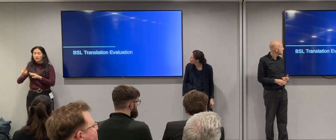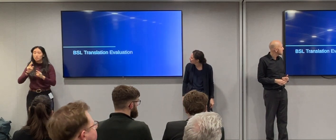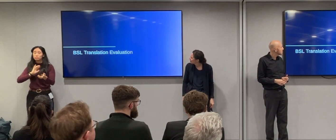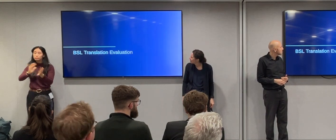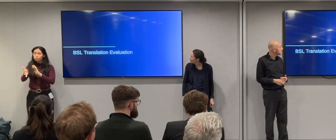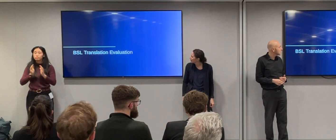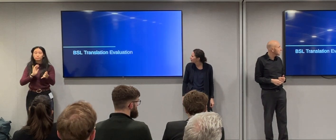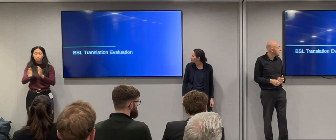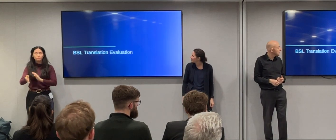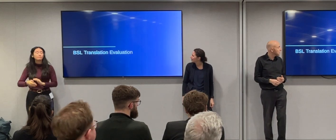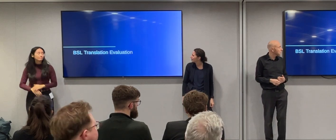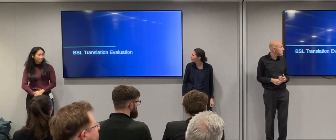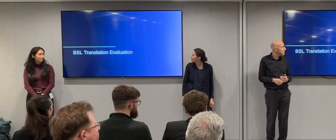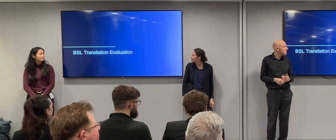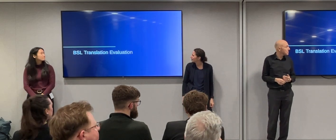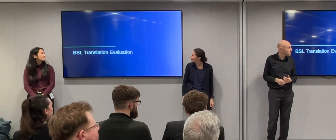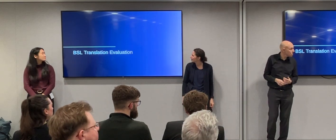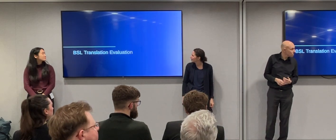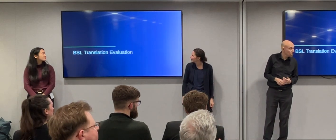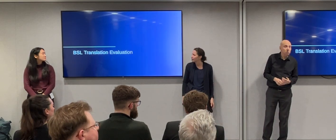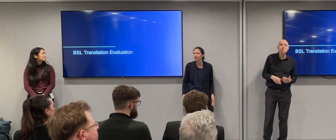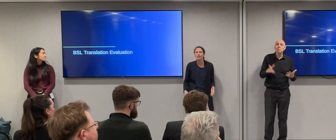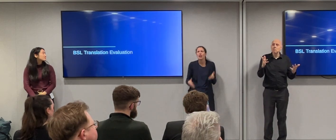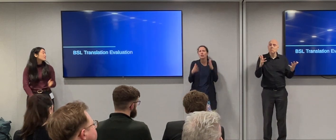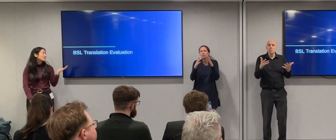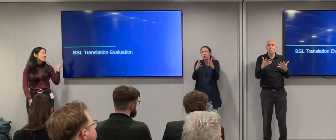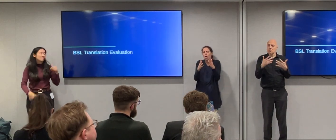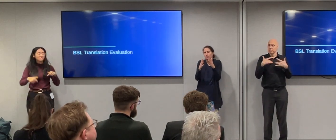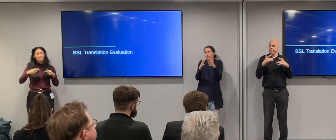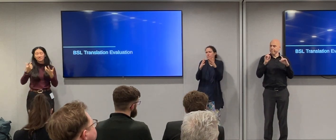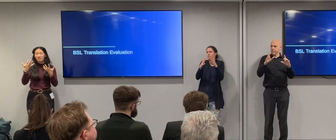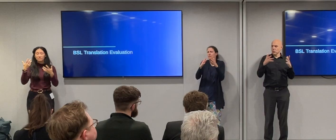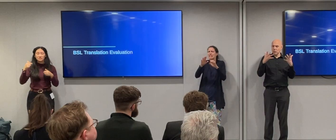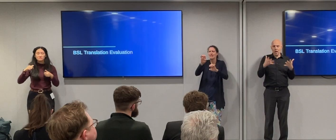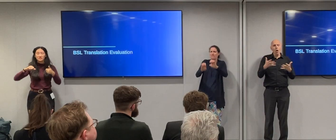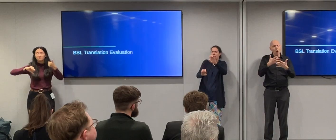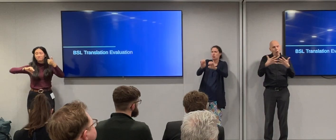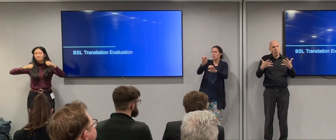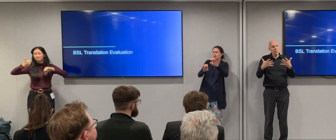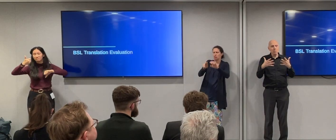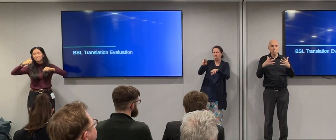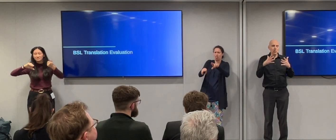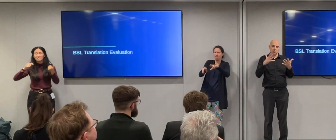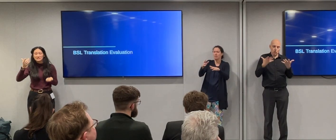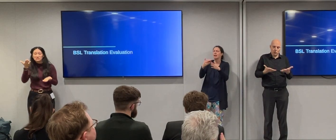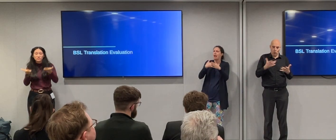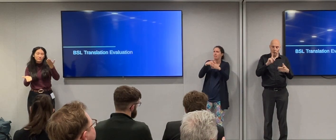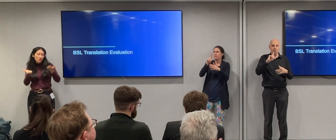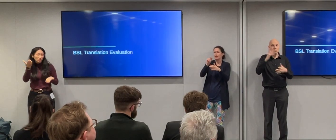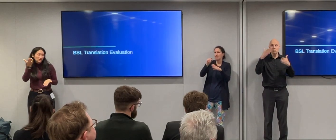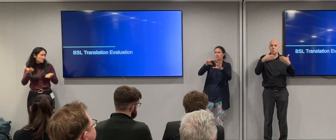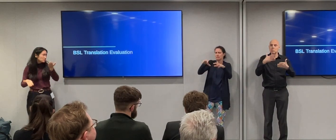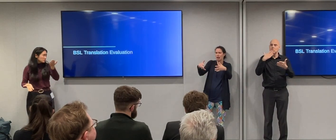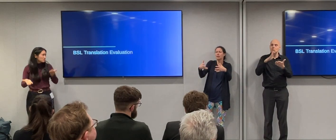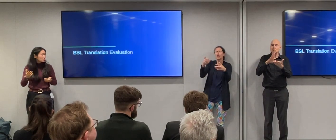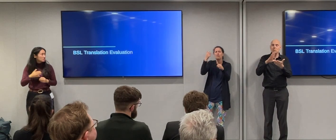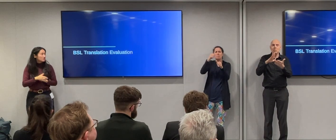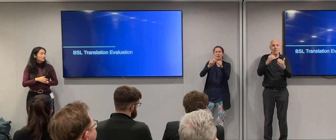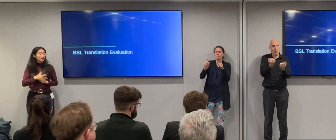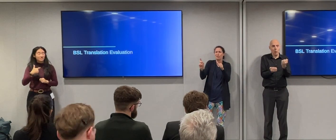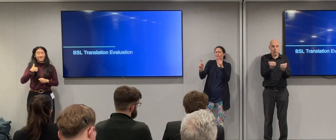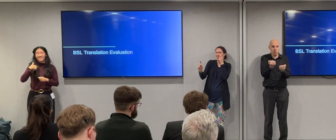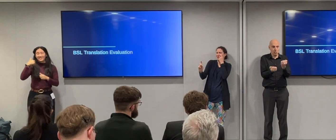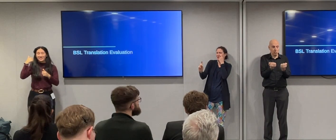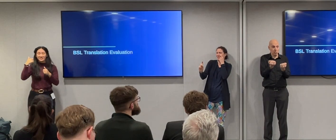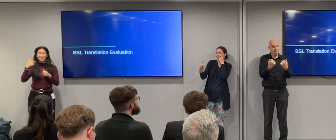And again, kind of a lot of what's been talked about today is evaluation. Often they get evaluated on these data sets that we have. I remember Phoenix very, very much from